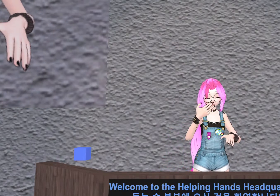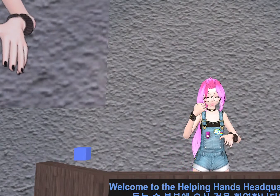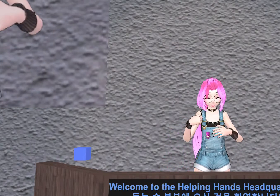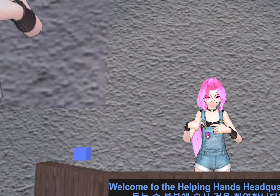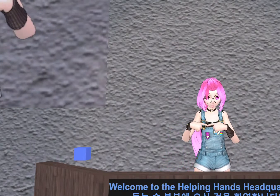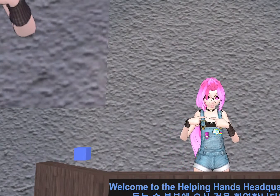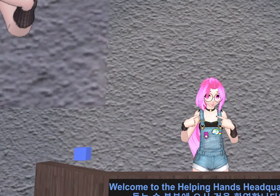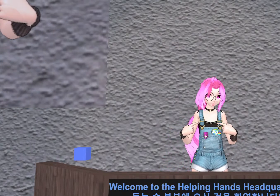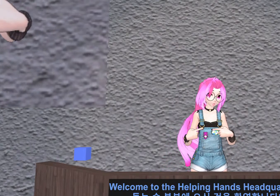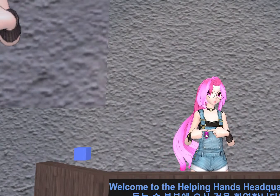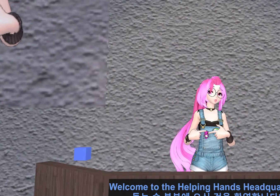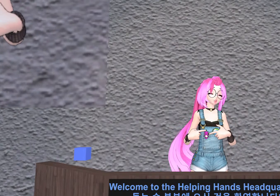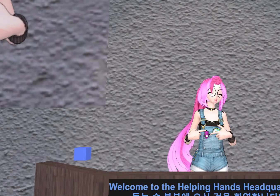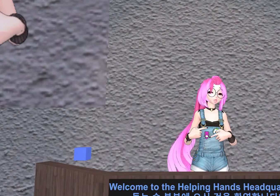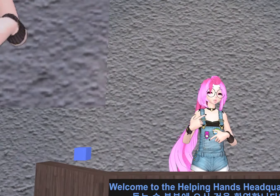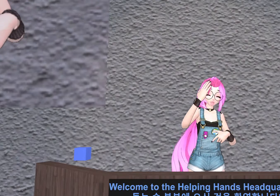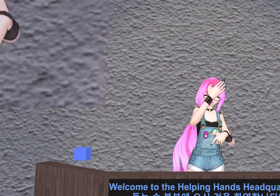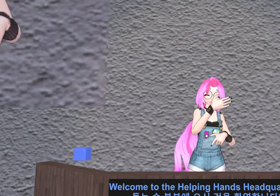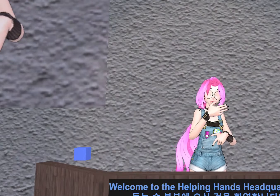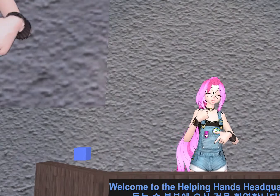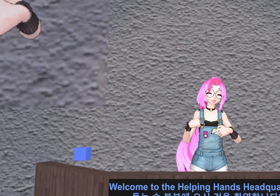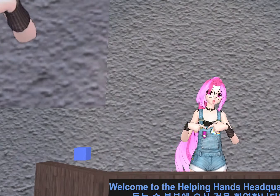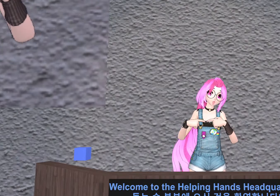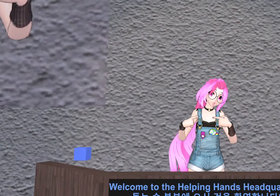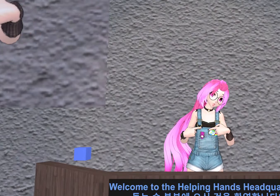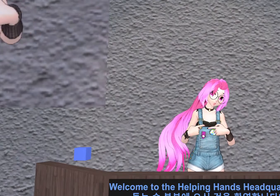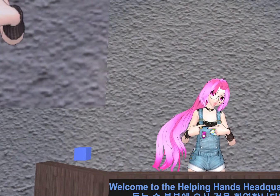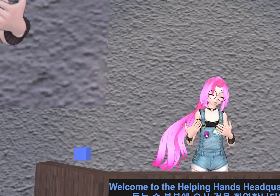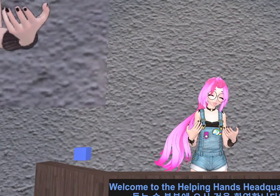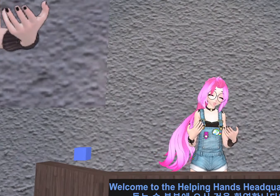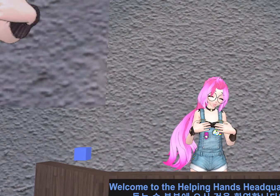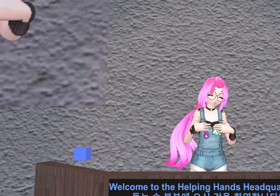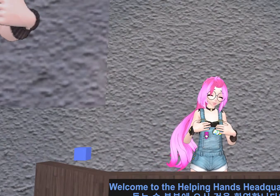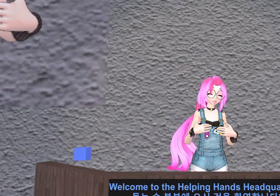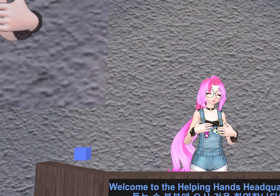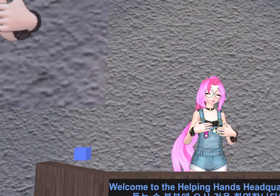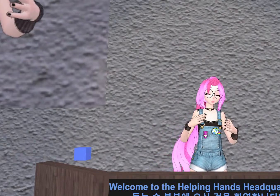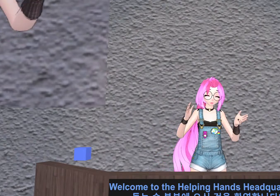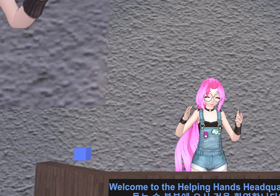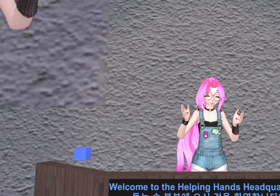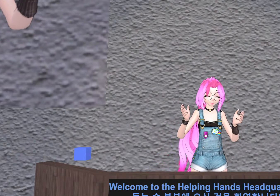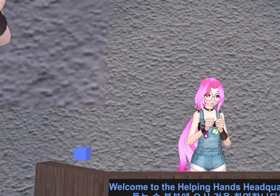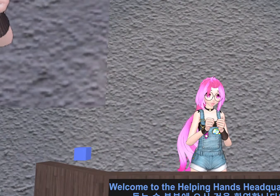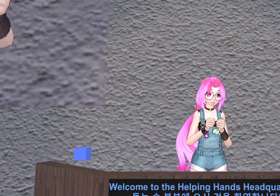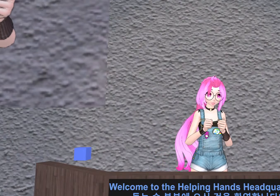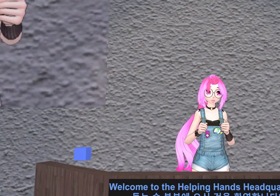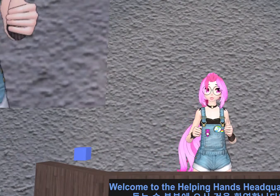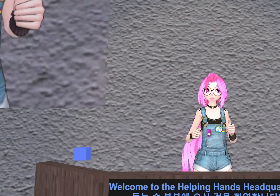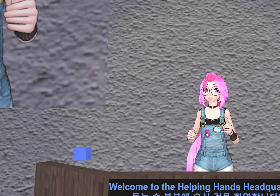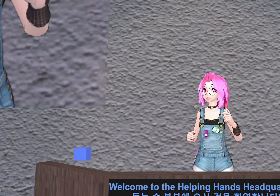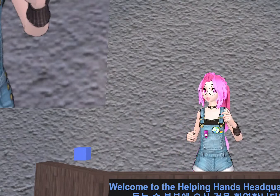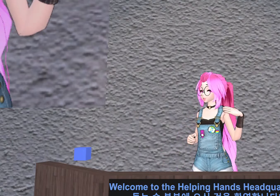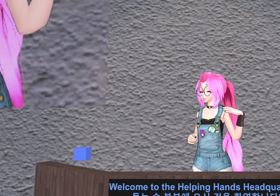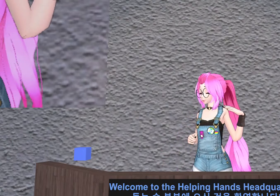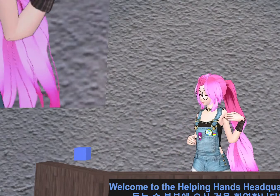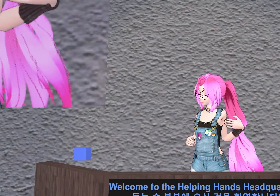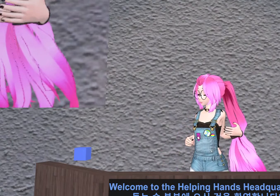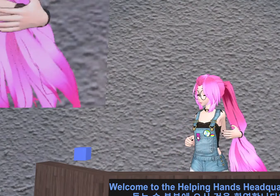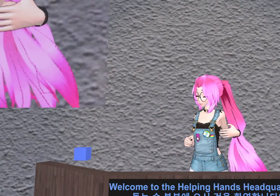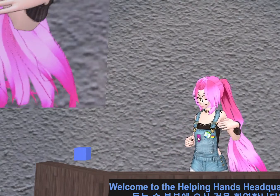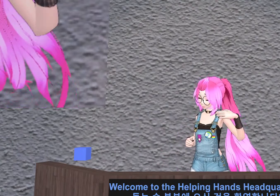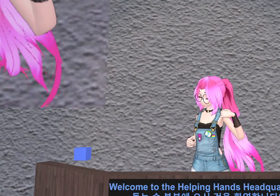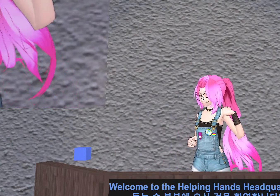you would just sign beautiful heart, like that. Beautiful heart. You wouldn't have to do the combination between